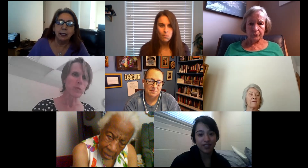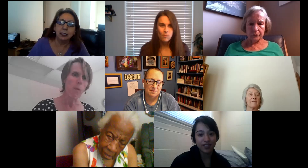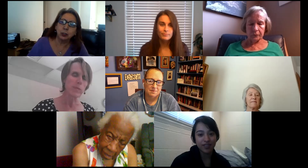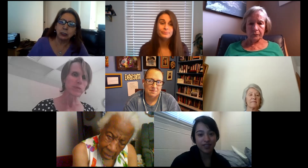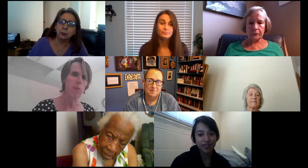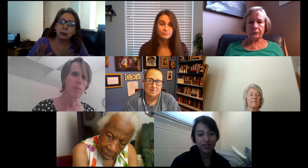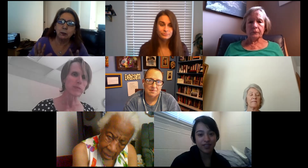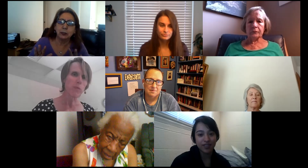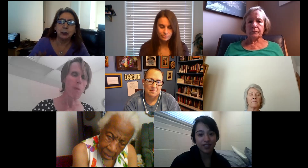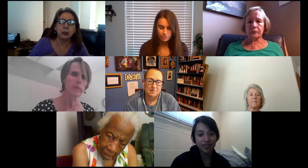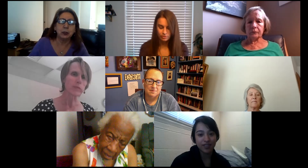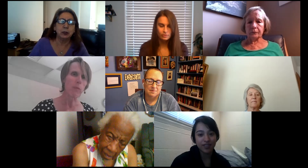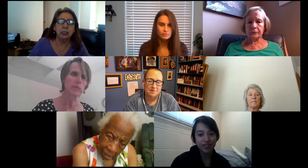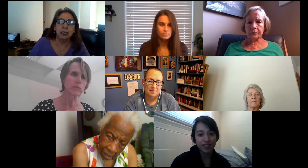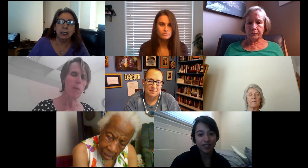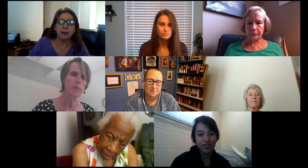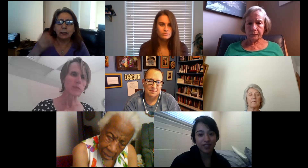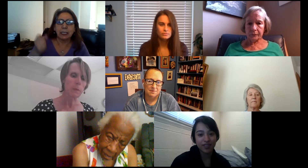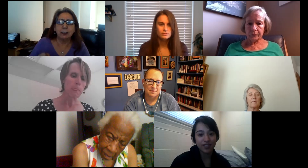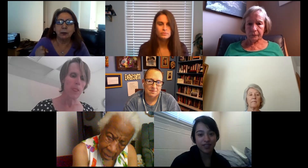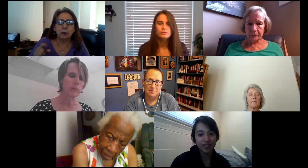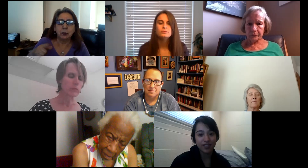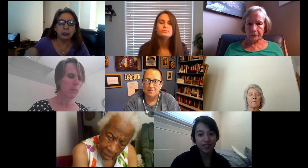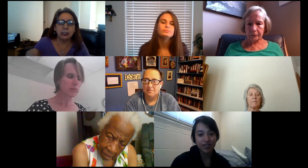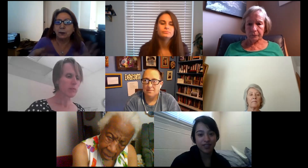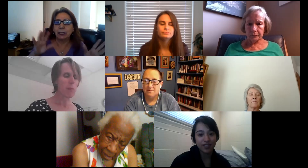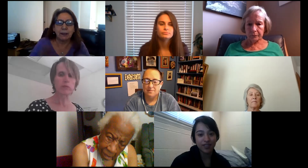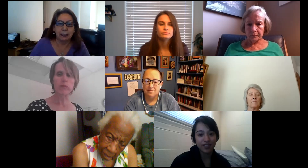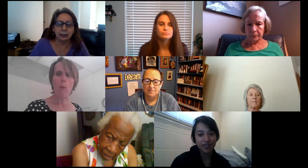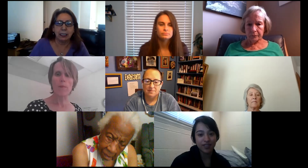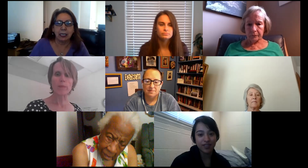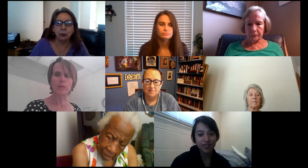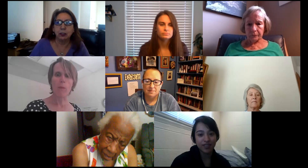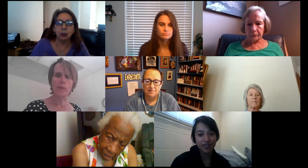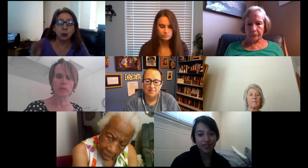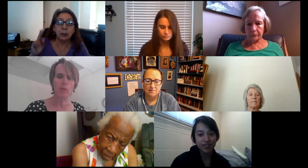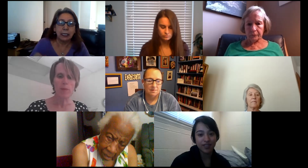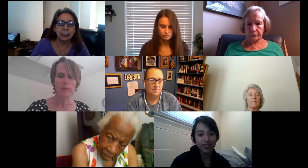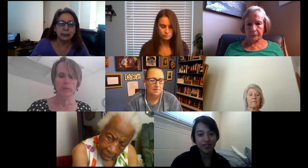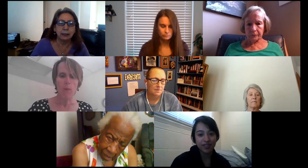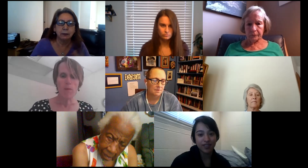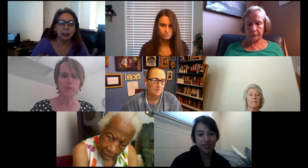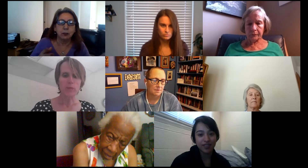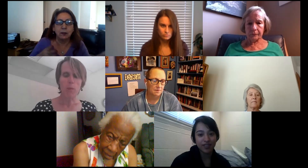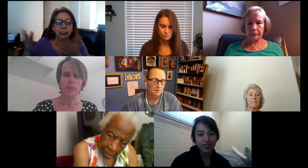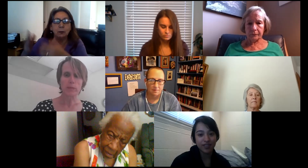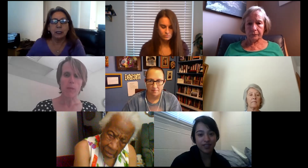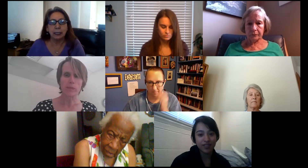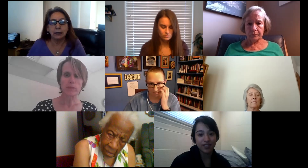The children's program was, every Saturday we would do different events. Like I would call UPS and we could go visit UPS and